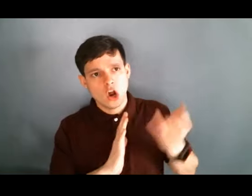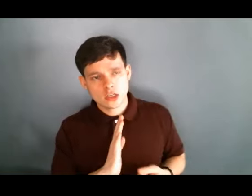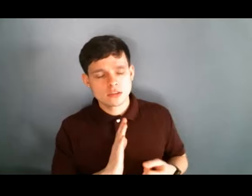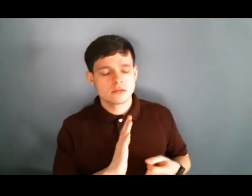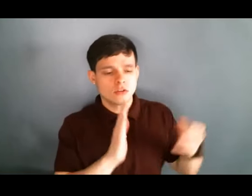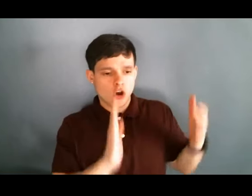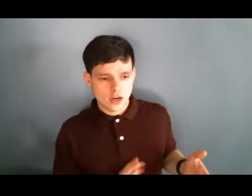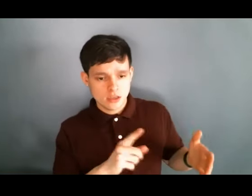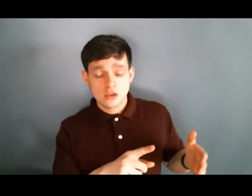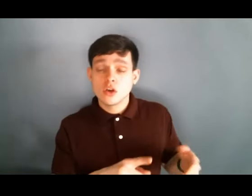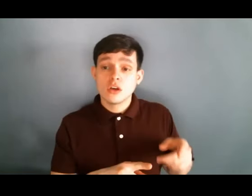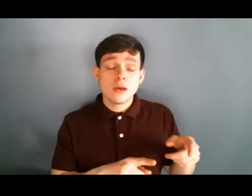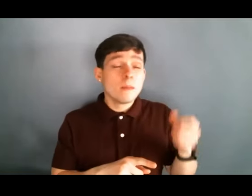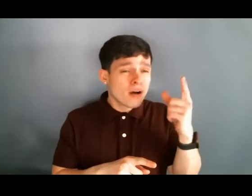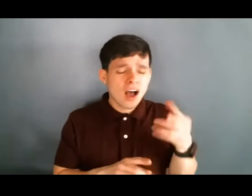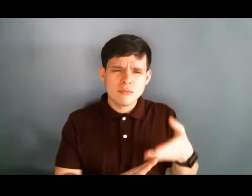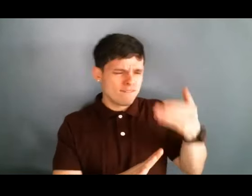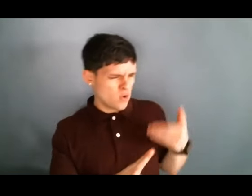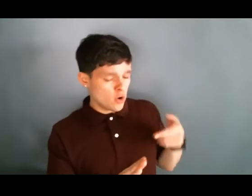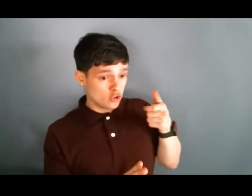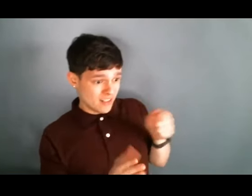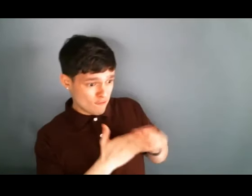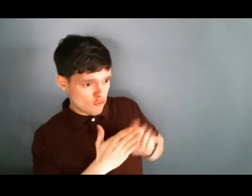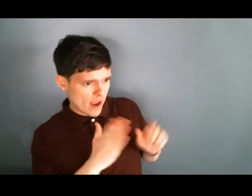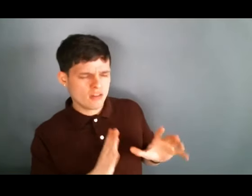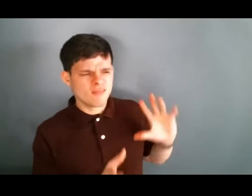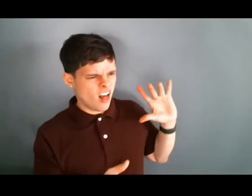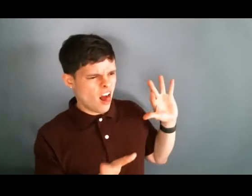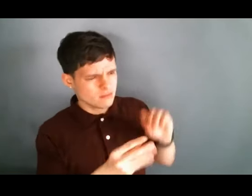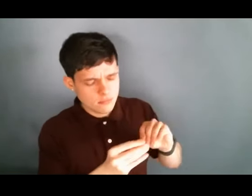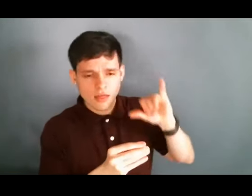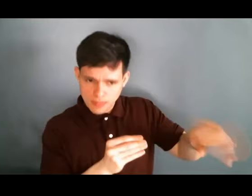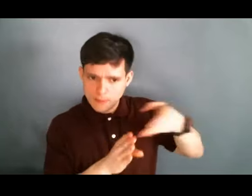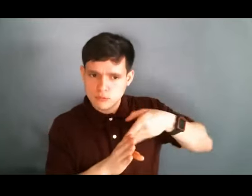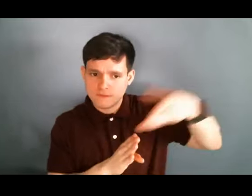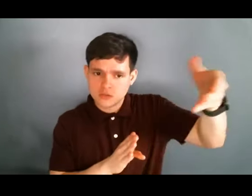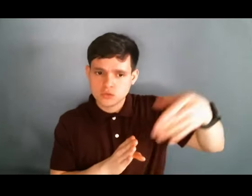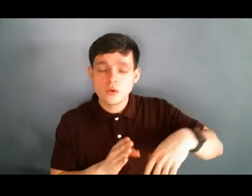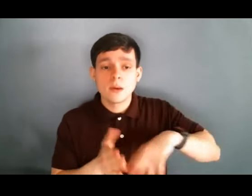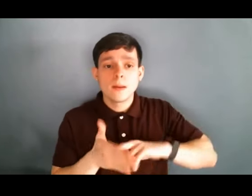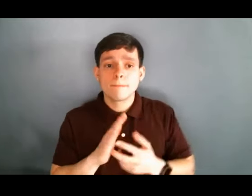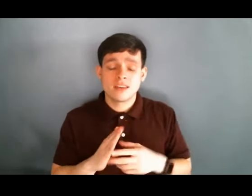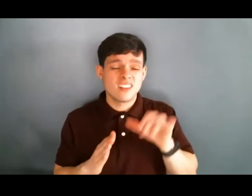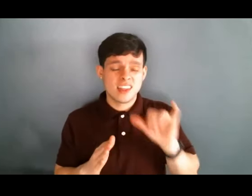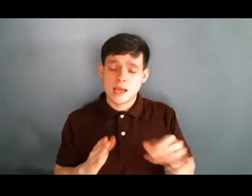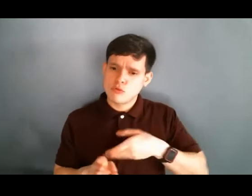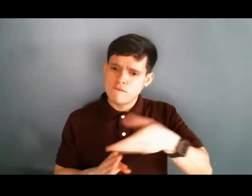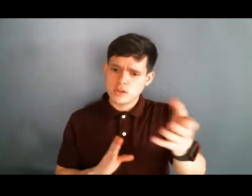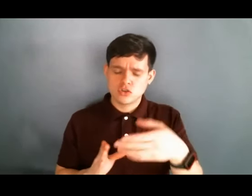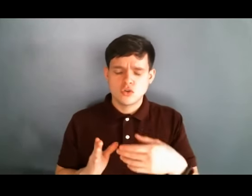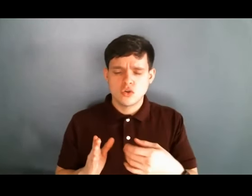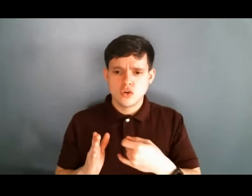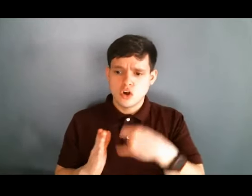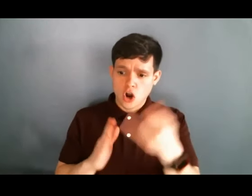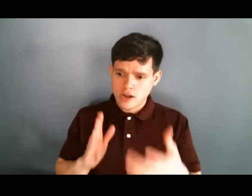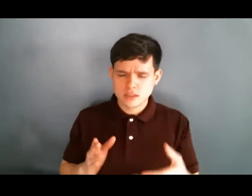working as a writer, we count all of that as professional experience. So a professional artist is very broadly defined for us. Mainly, we